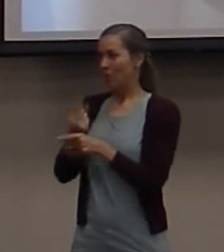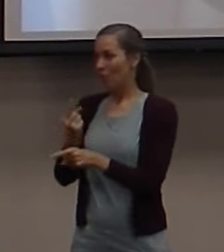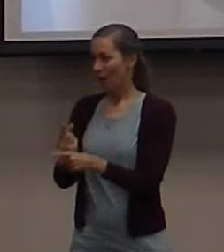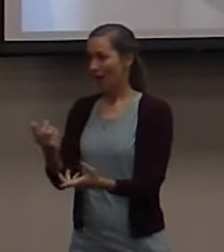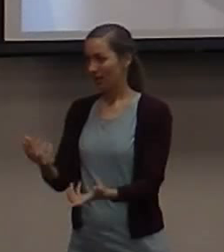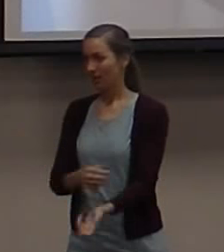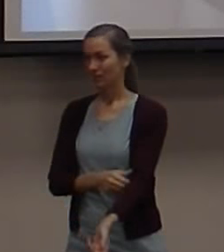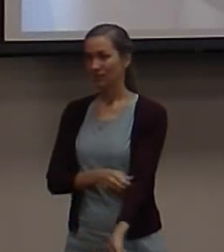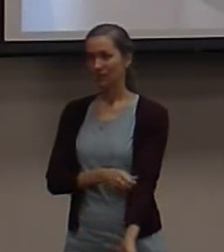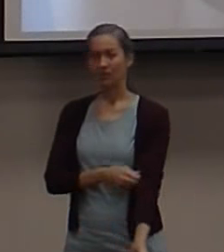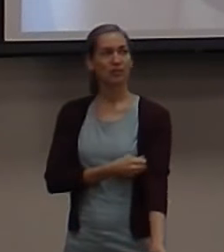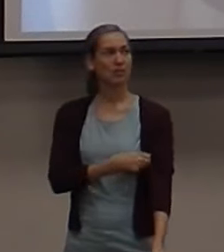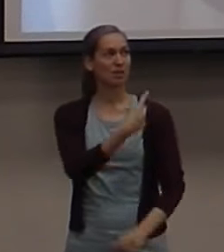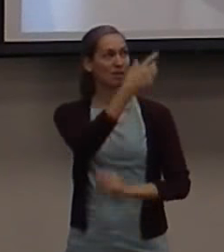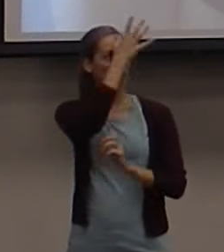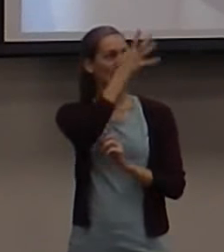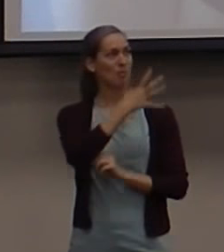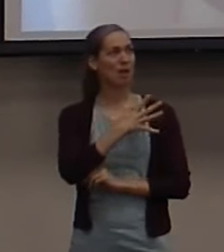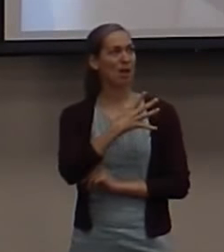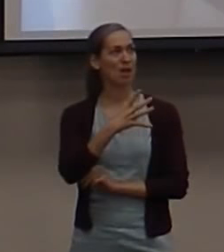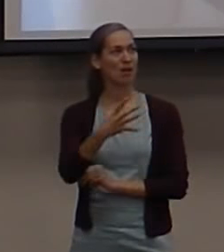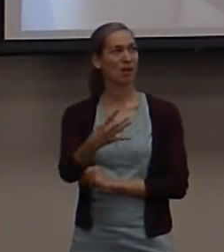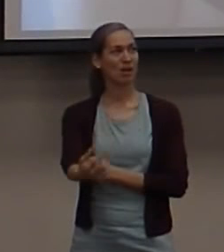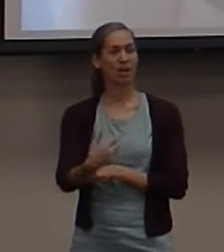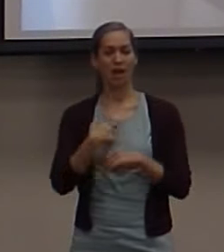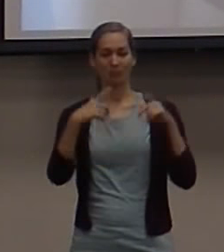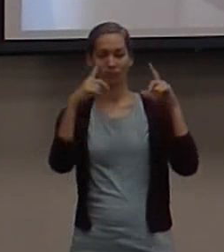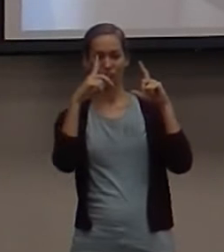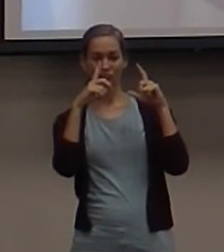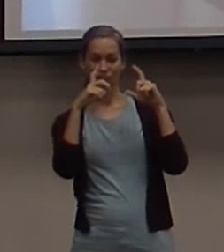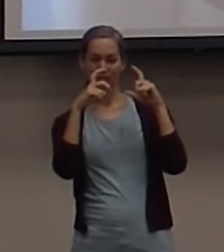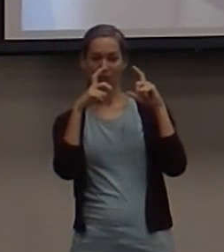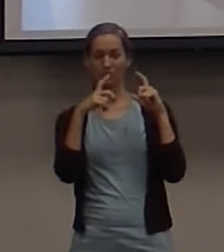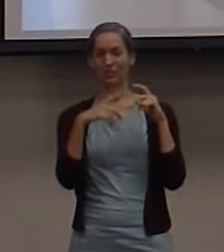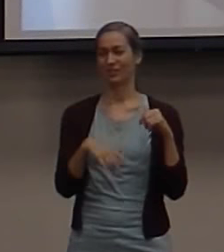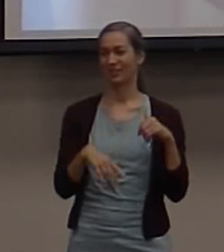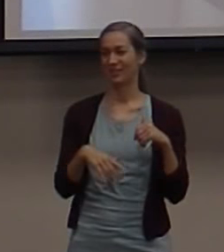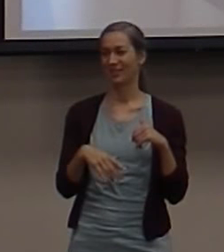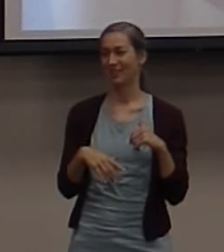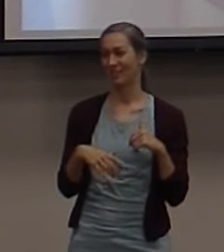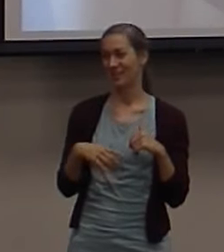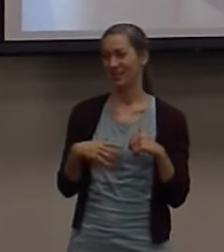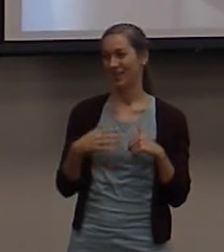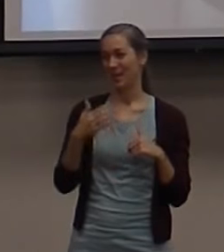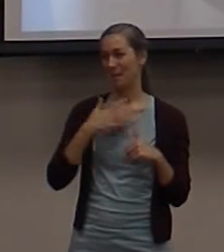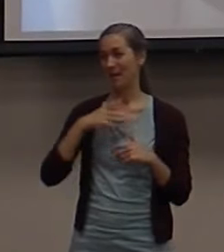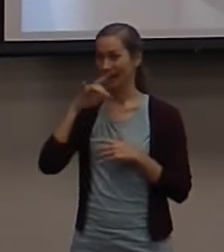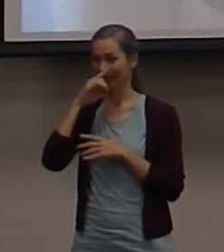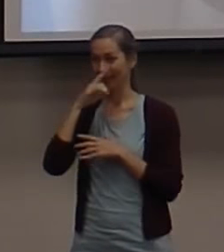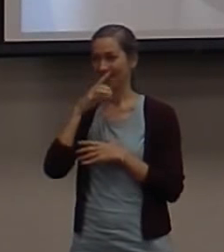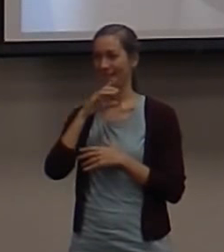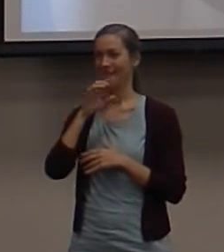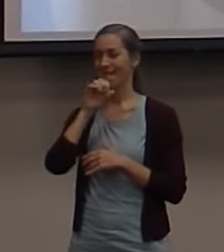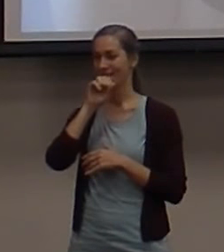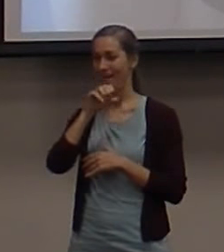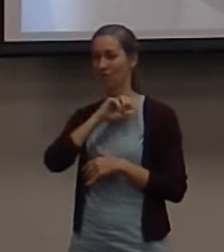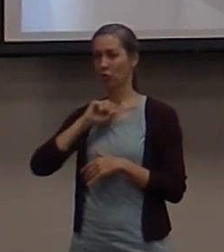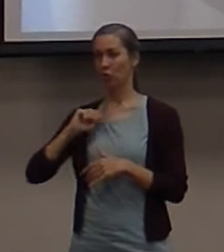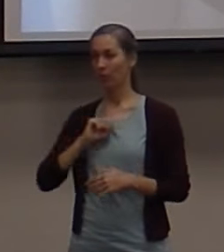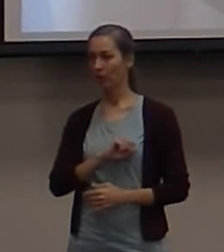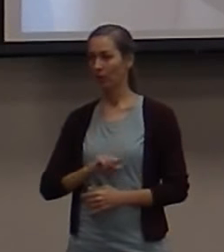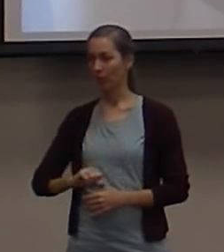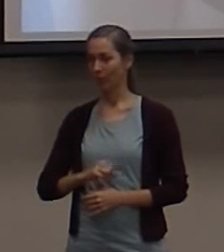This guy, I took his picture from my friends. We took several pictures together because my kids love superheroes and all this kind of stuff. He said,